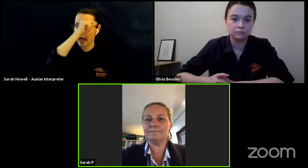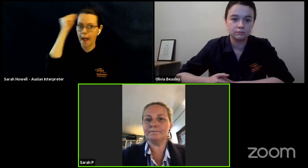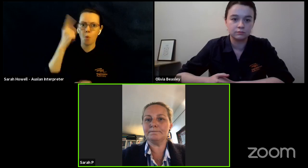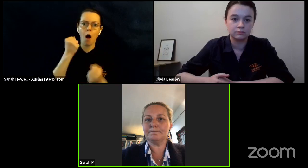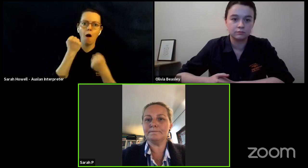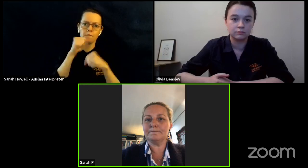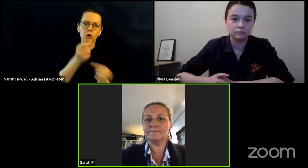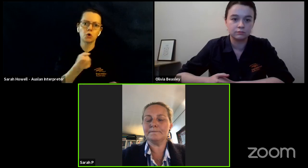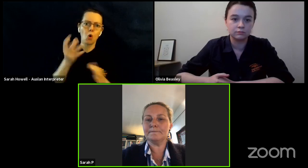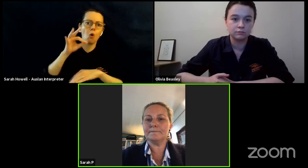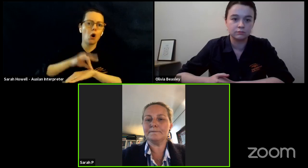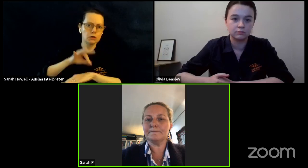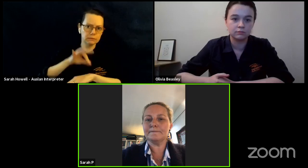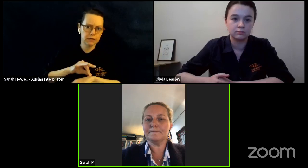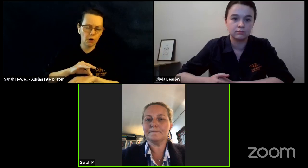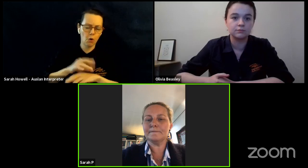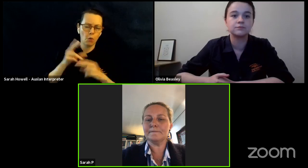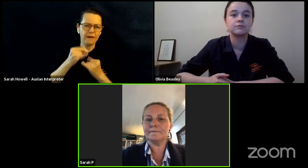COVID-19.